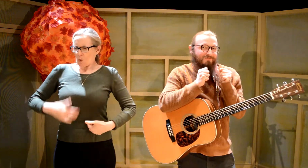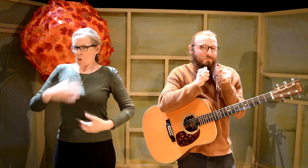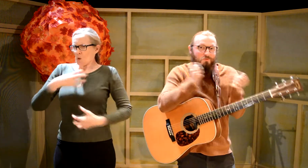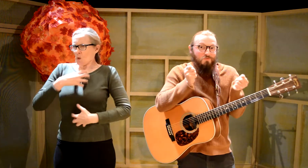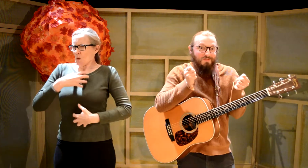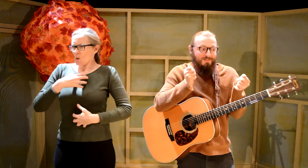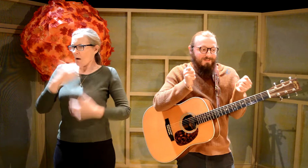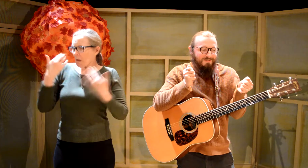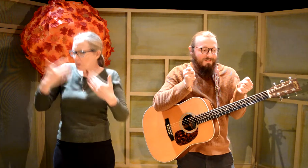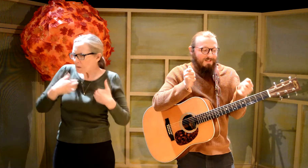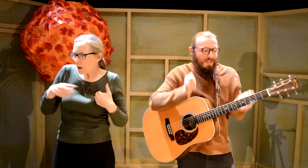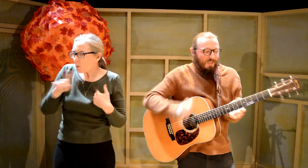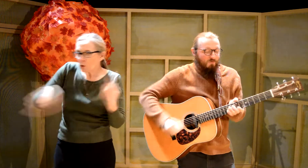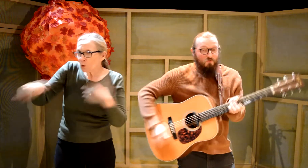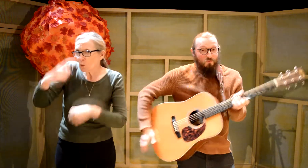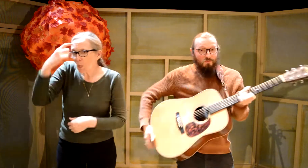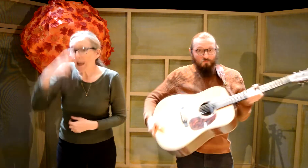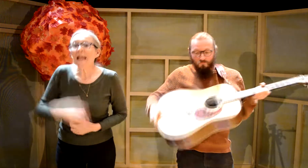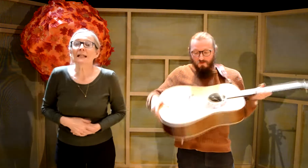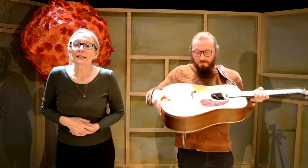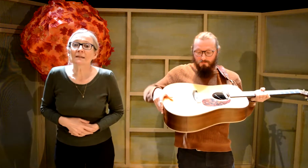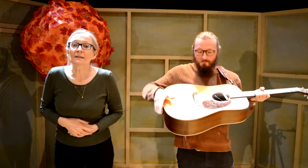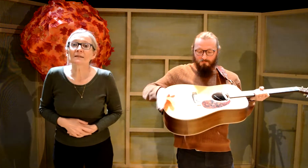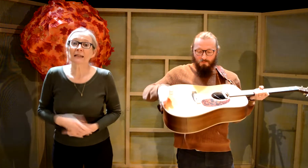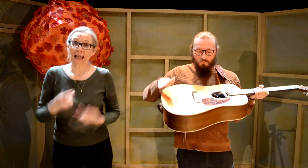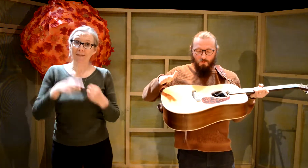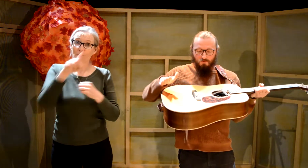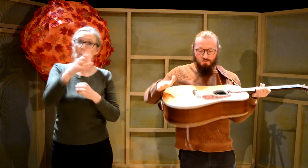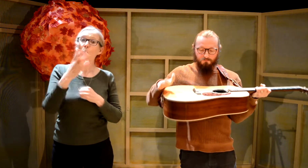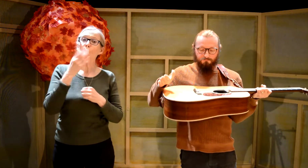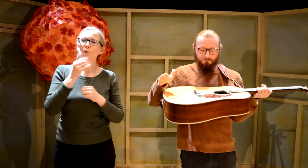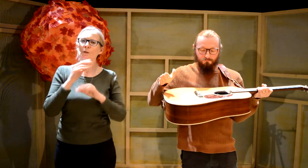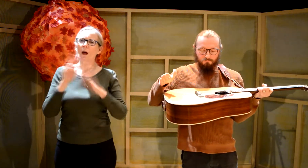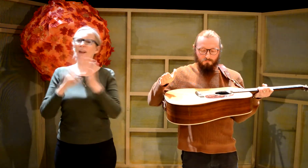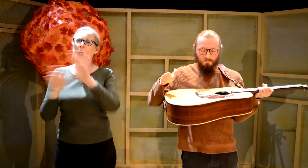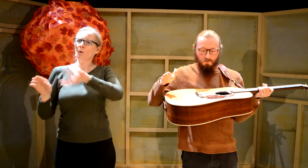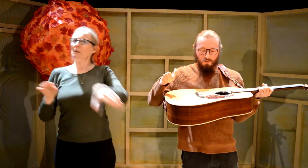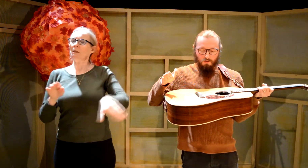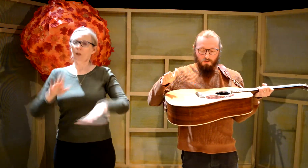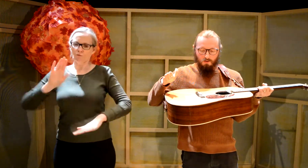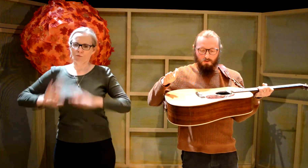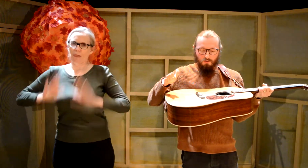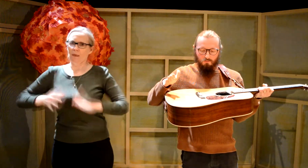know. What do you think? If you're doing a rhythm approach,